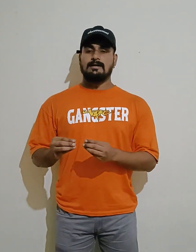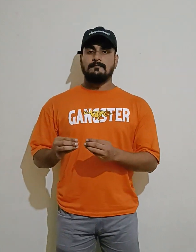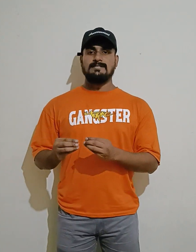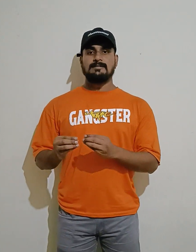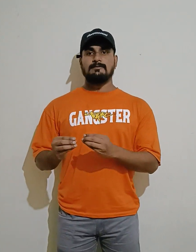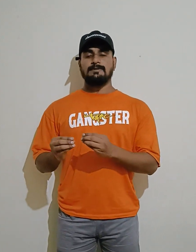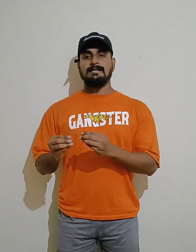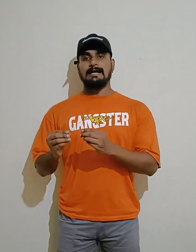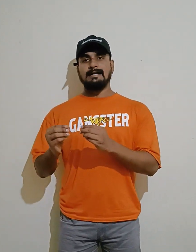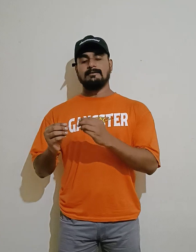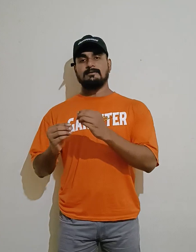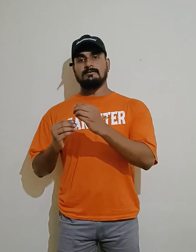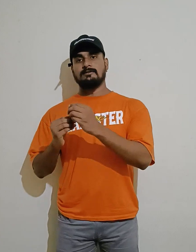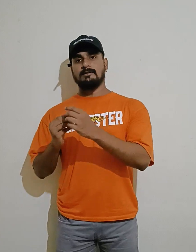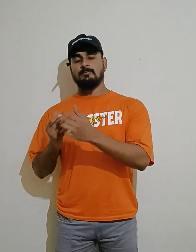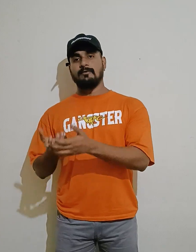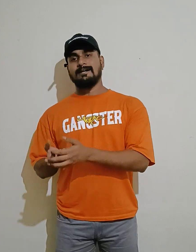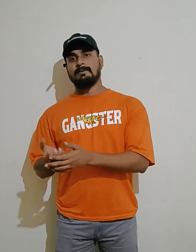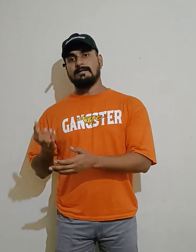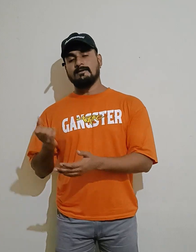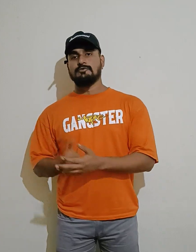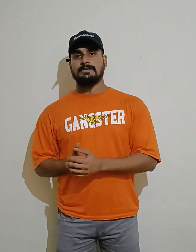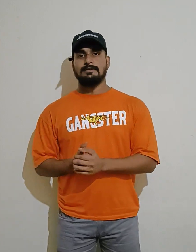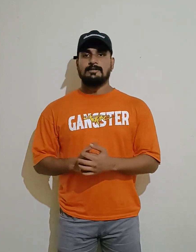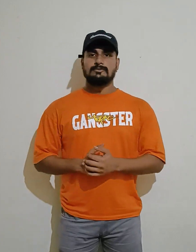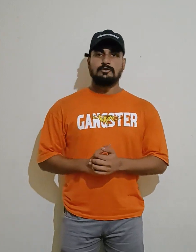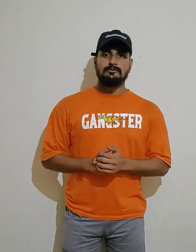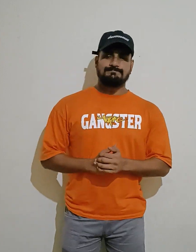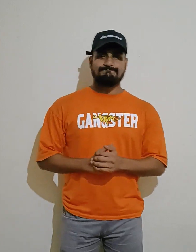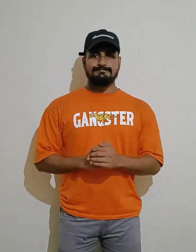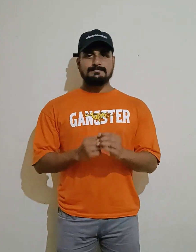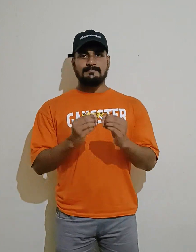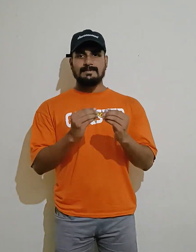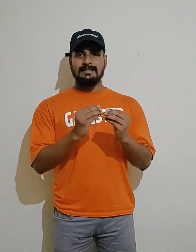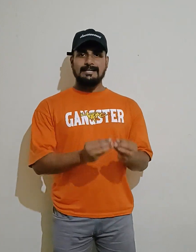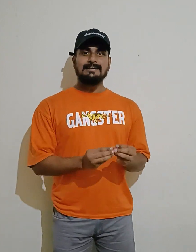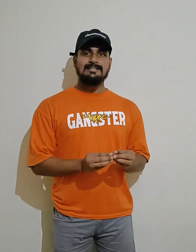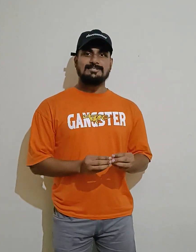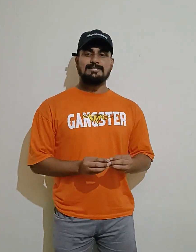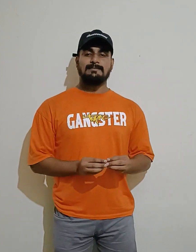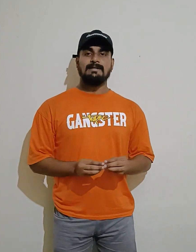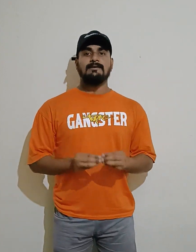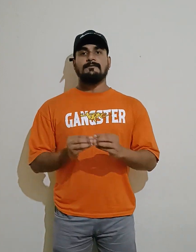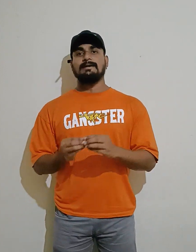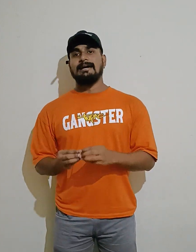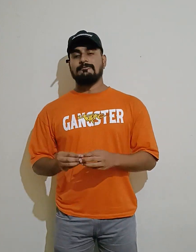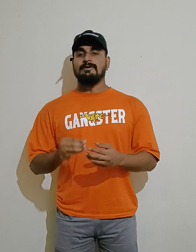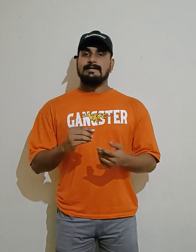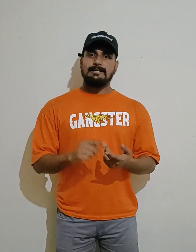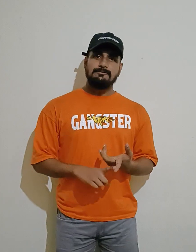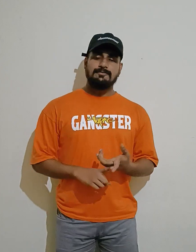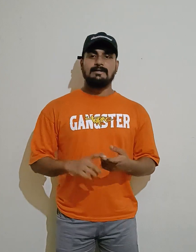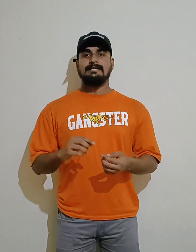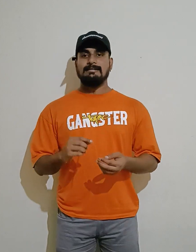code which we had the provided by the user. So in conditional statement we have